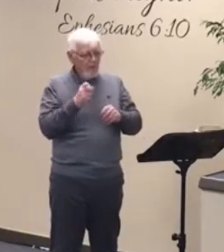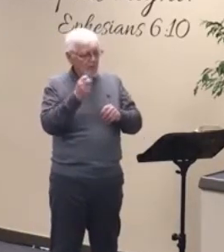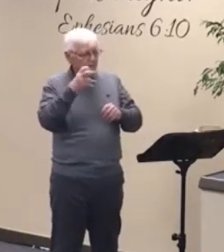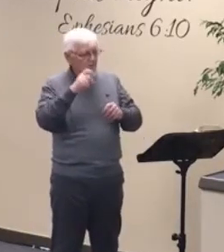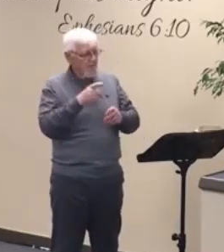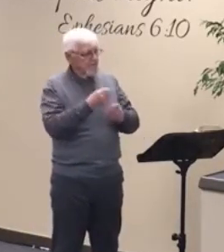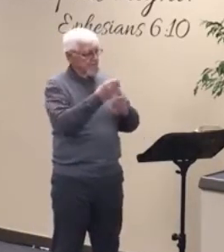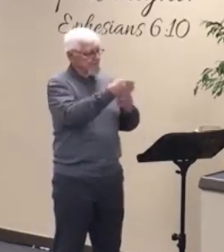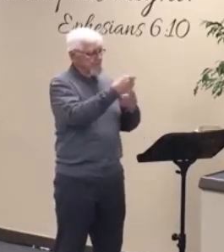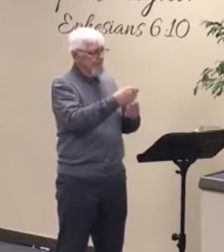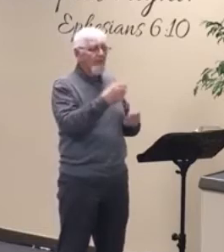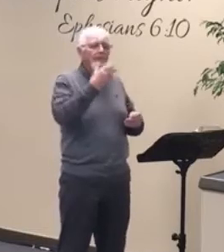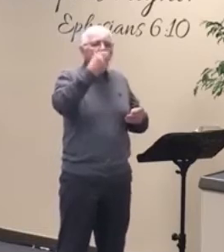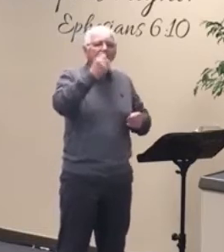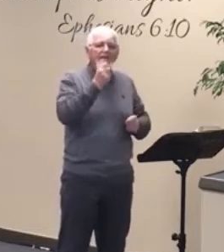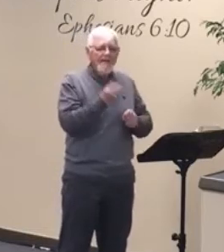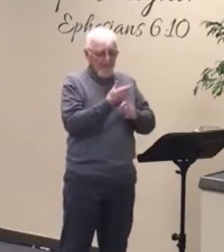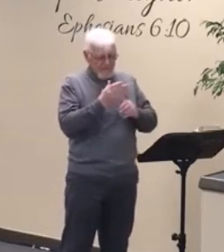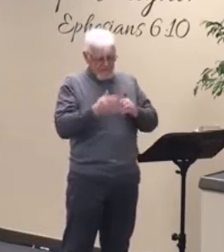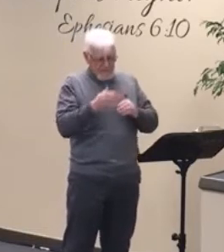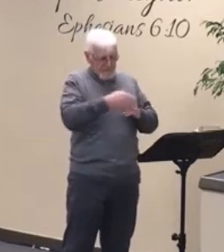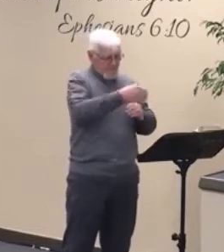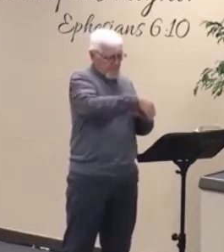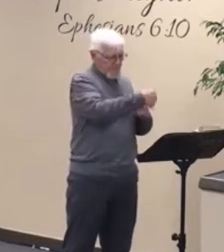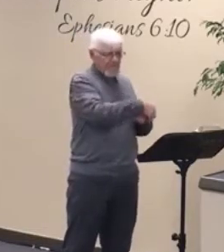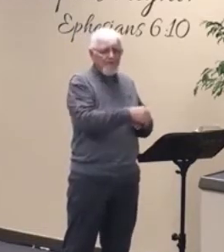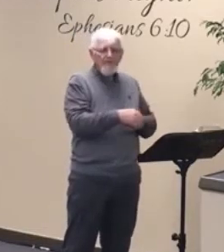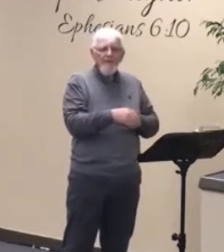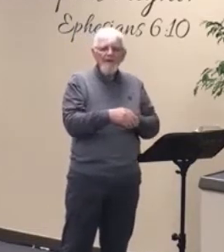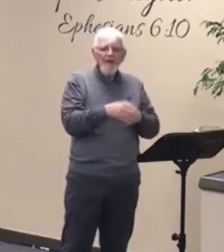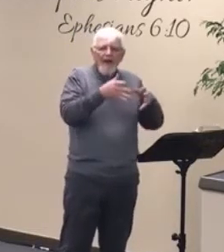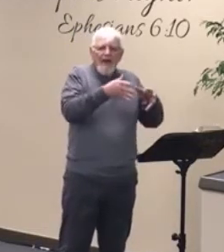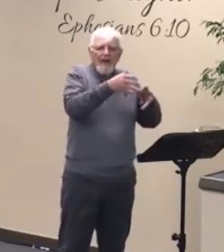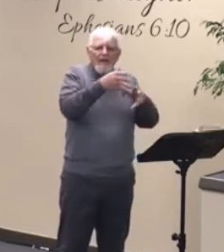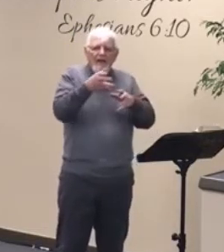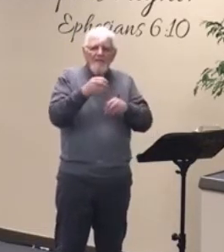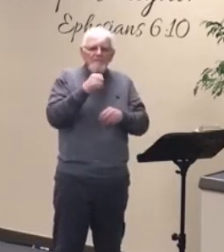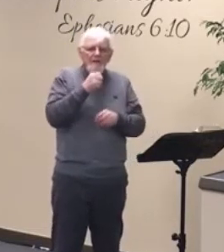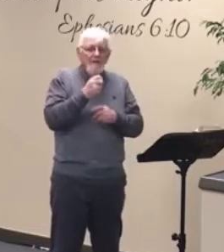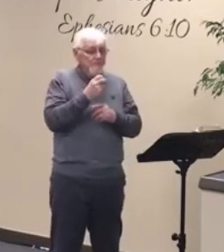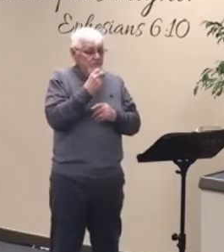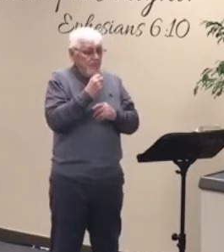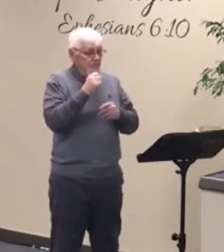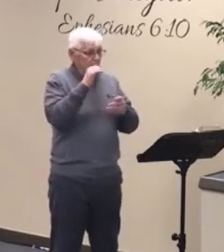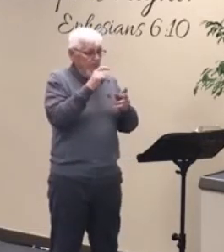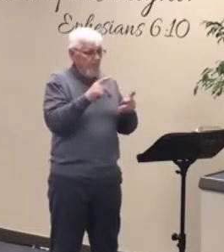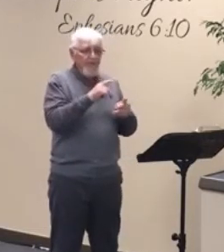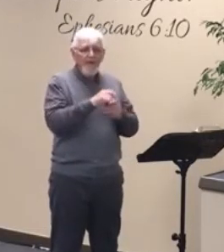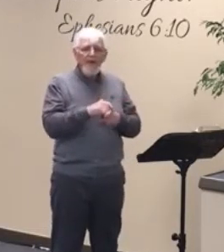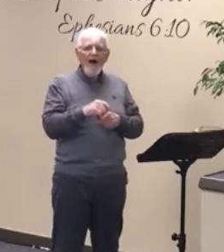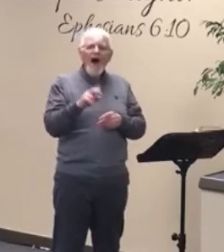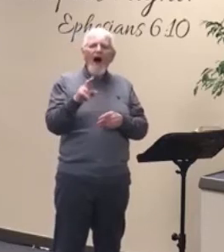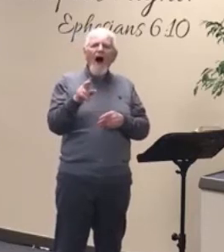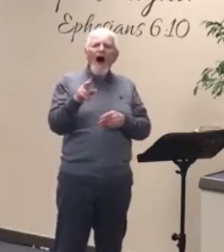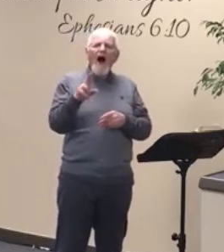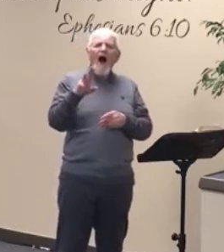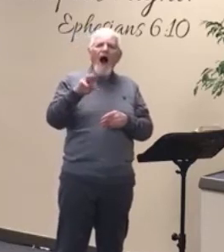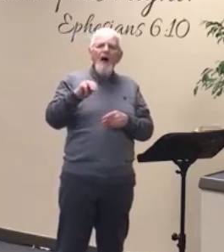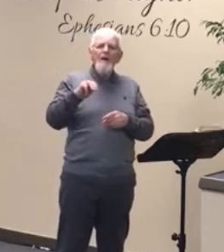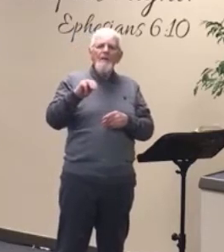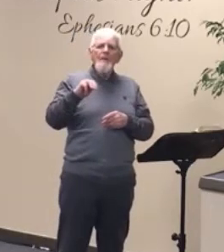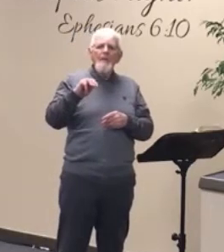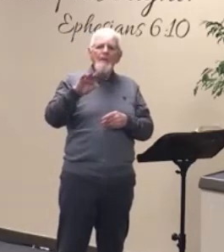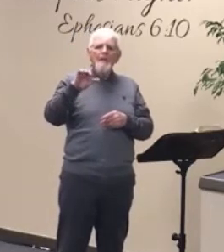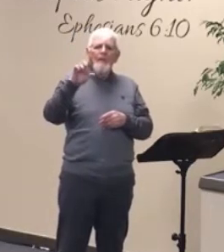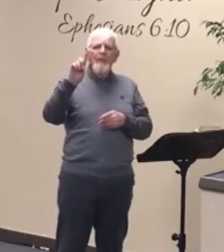cuts of meat. And then all the chopped off end pieces and the lesser desirable pieces of meat were called the umbles,